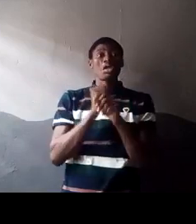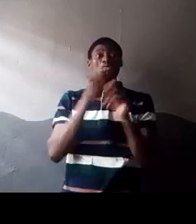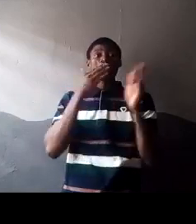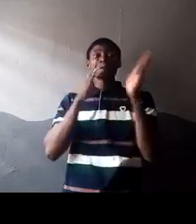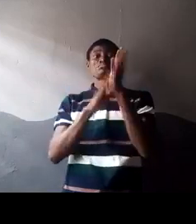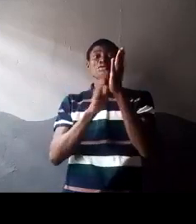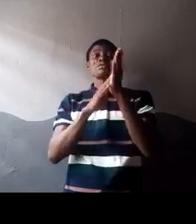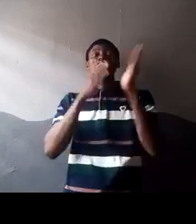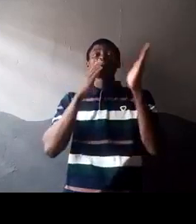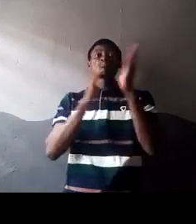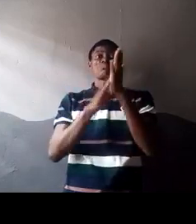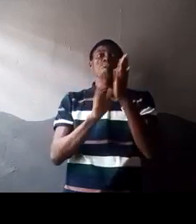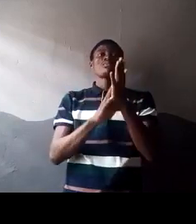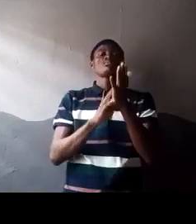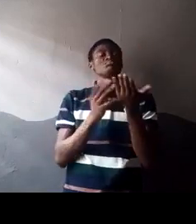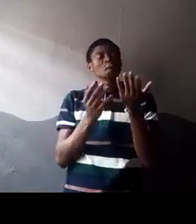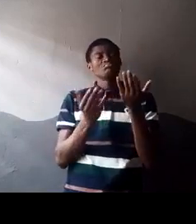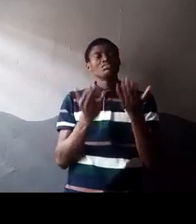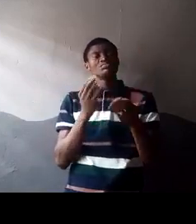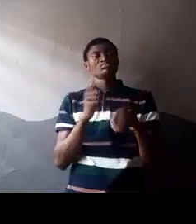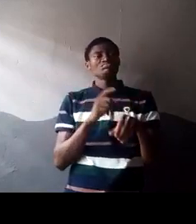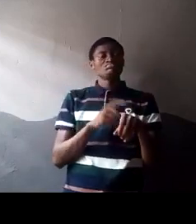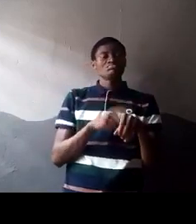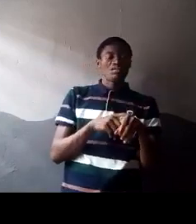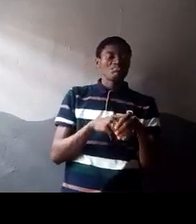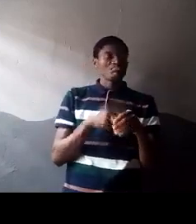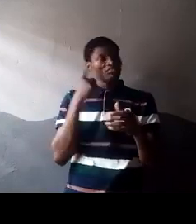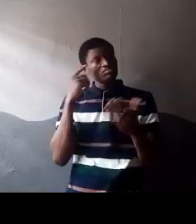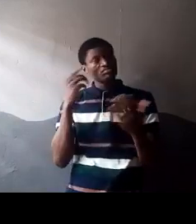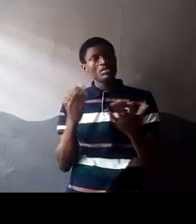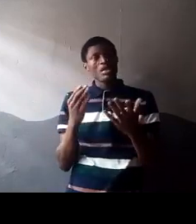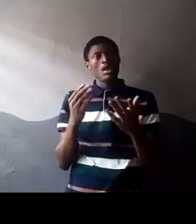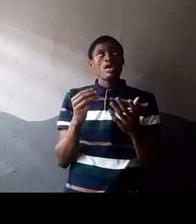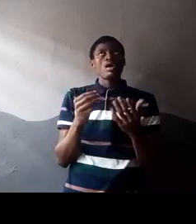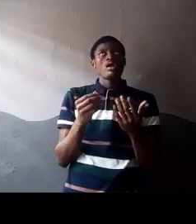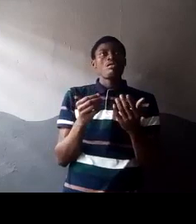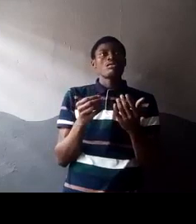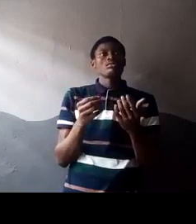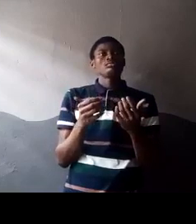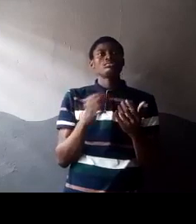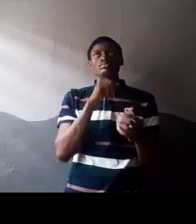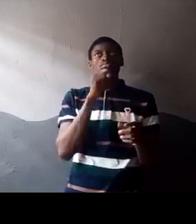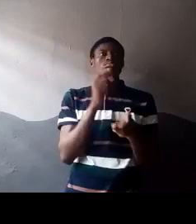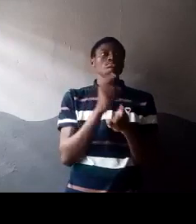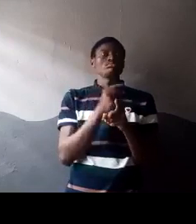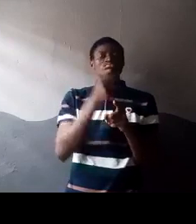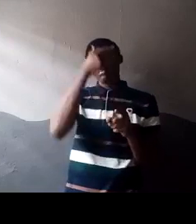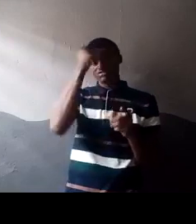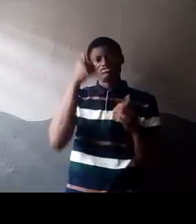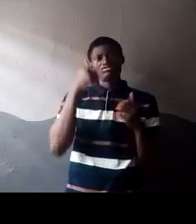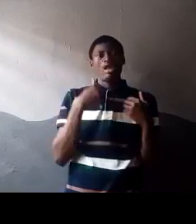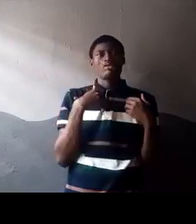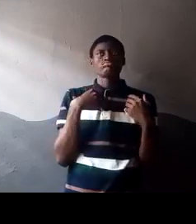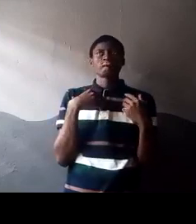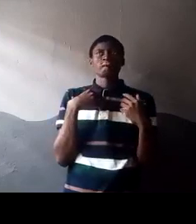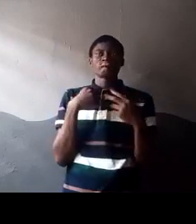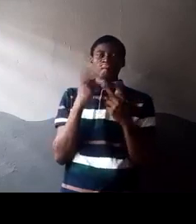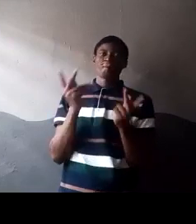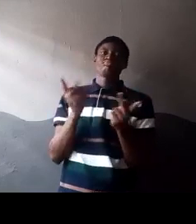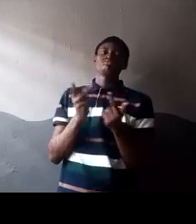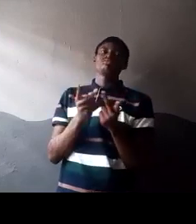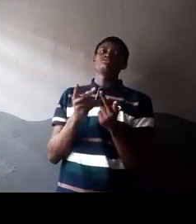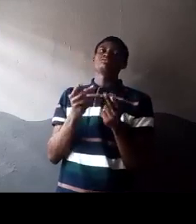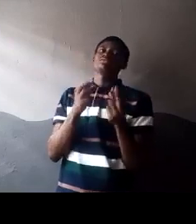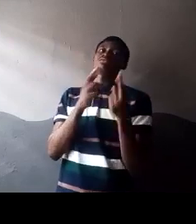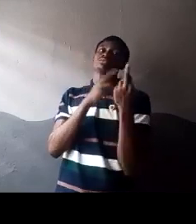of the week, this is staff of the year. Not because you had that post of responsibility, no, but because you had